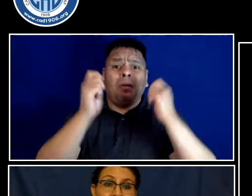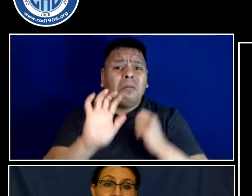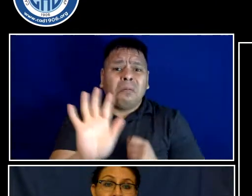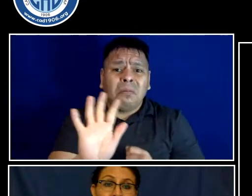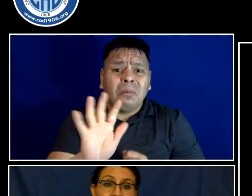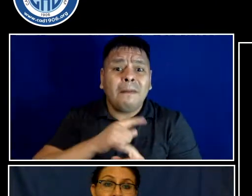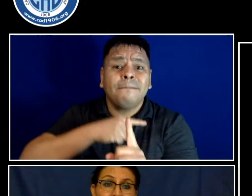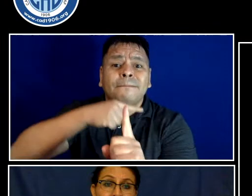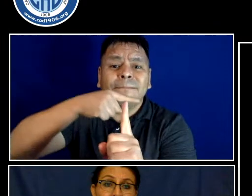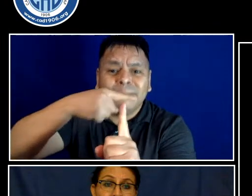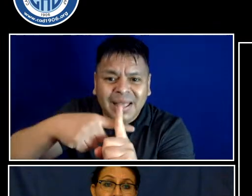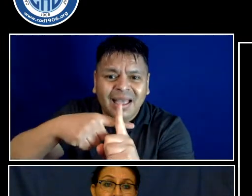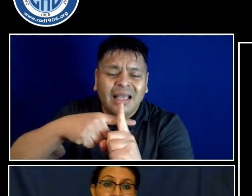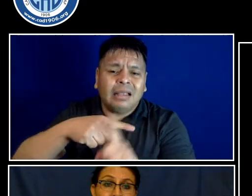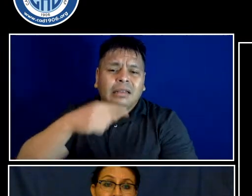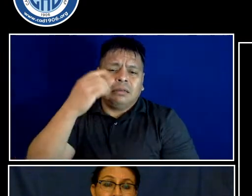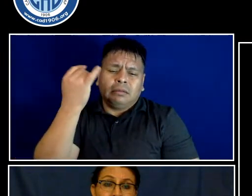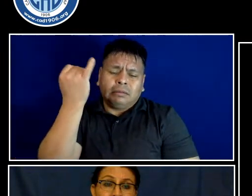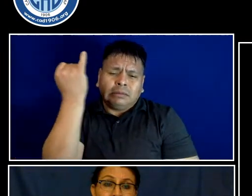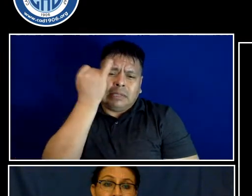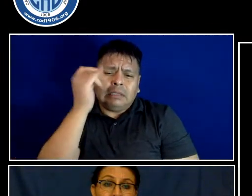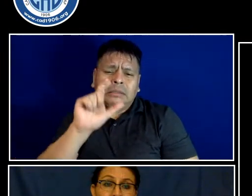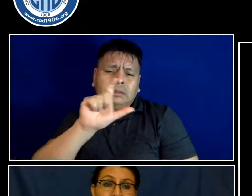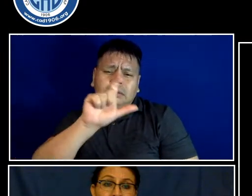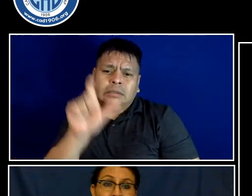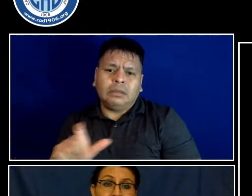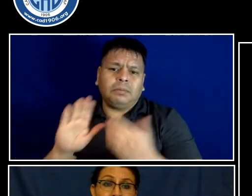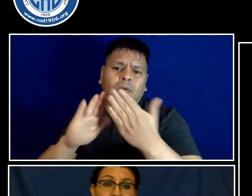it's the Spanish, Latin,